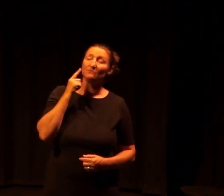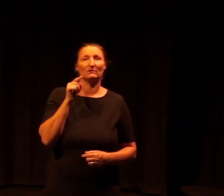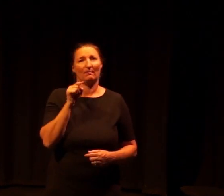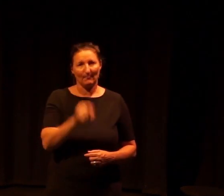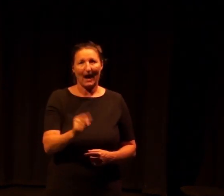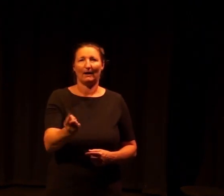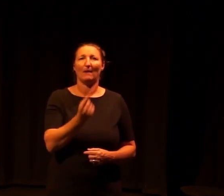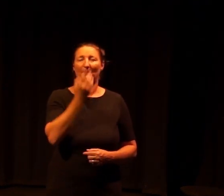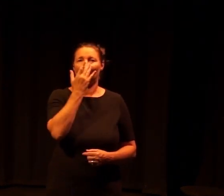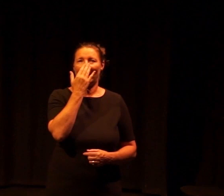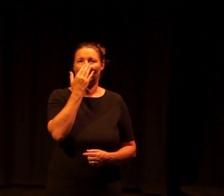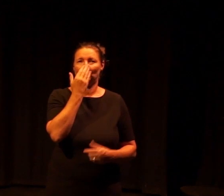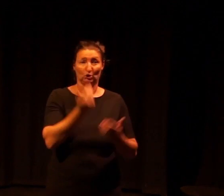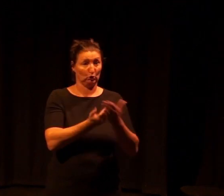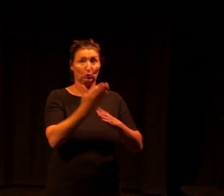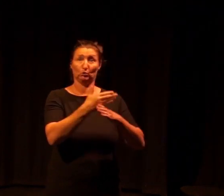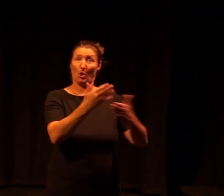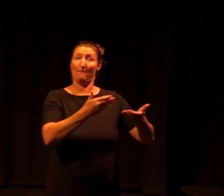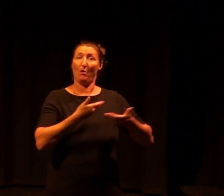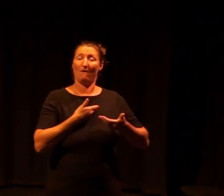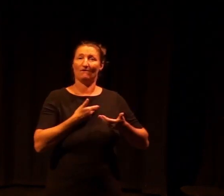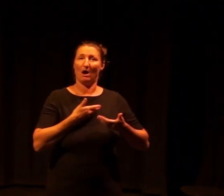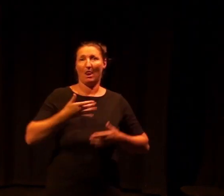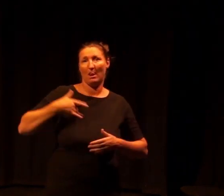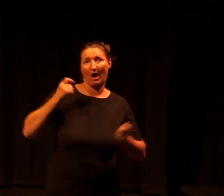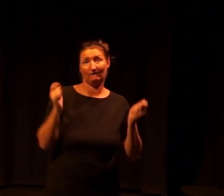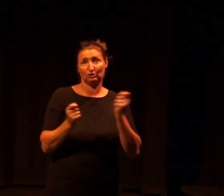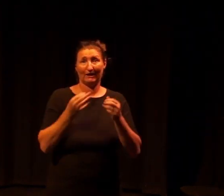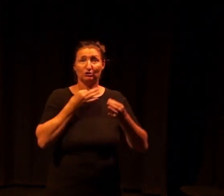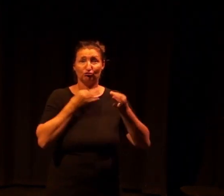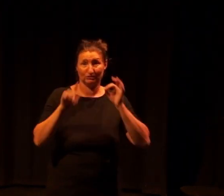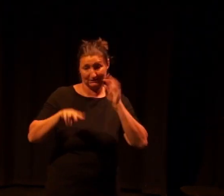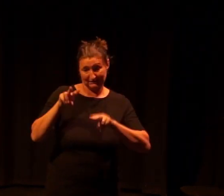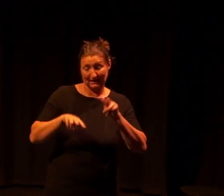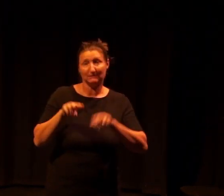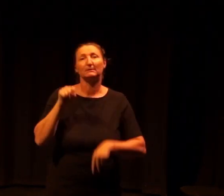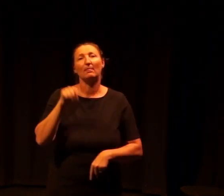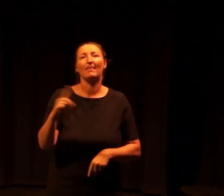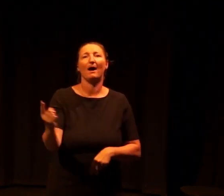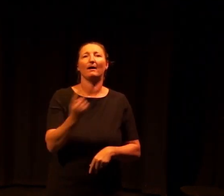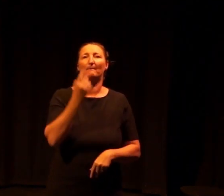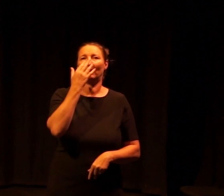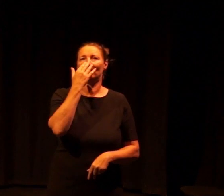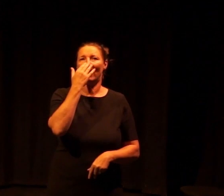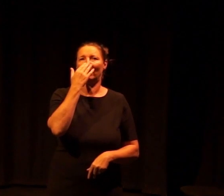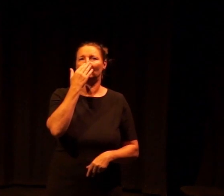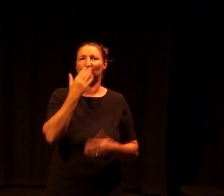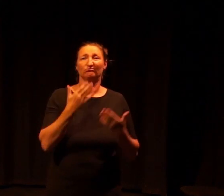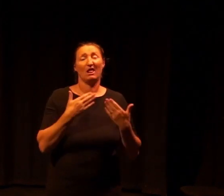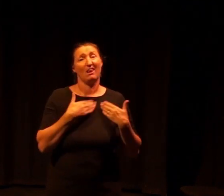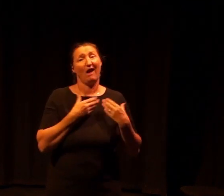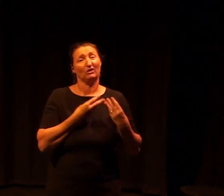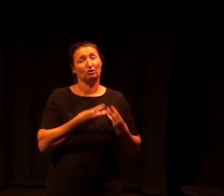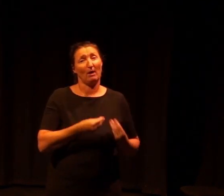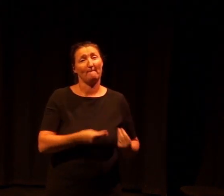age. New job on offer, life-changing risks to assess. That's coming of age. Love crumbles